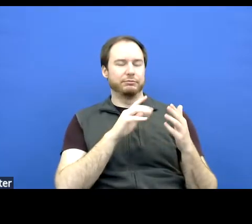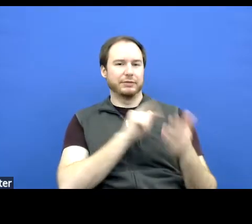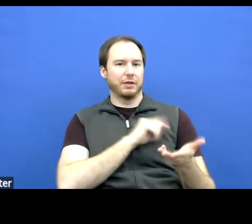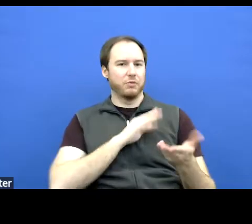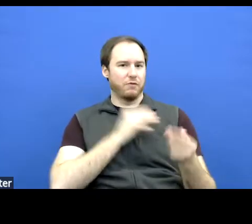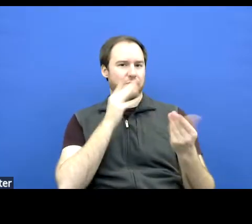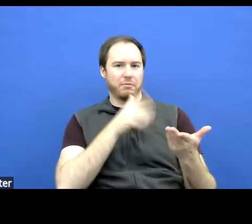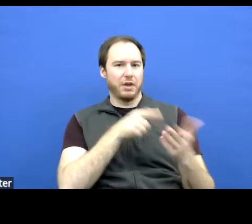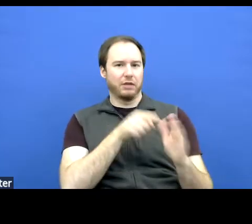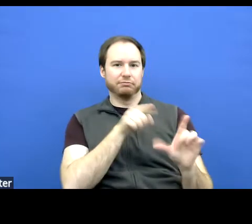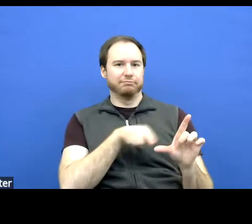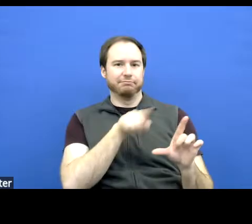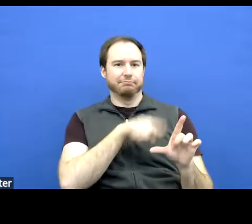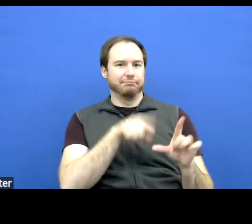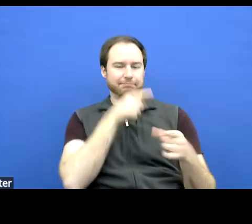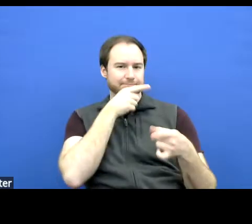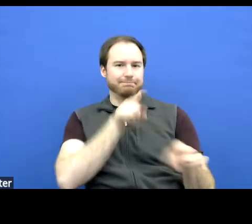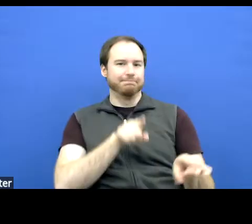update.